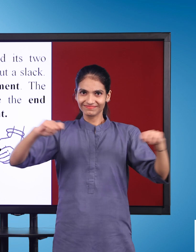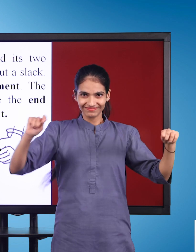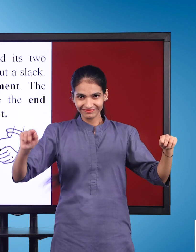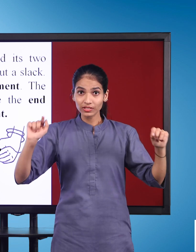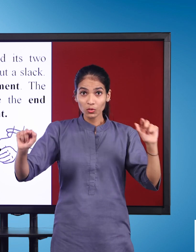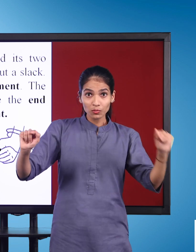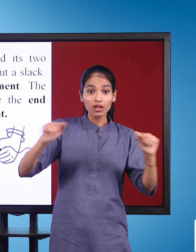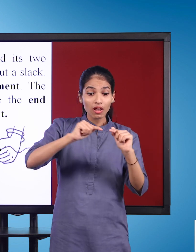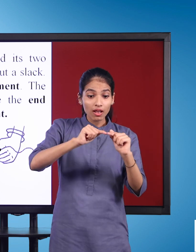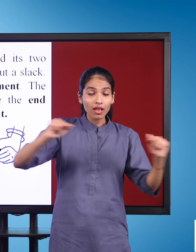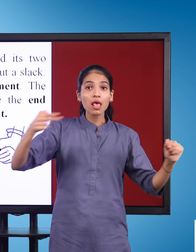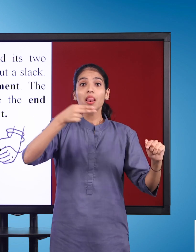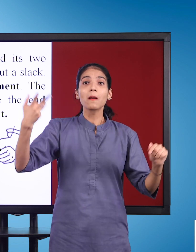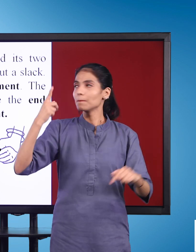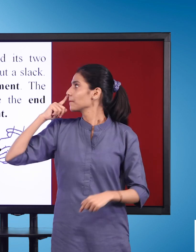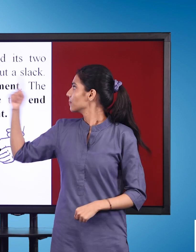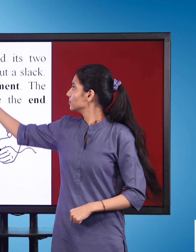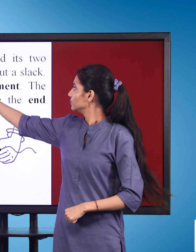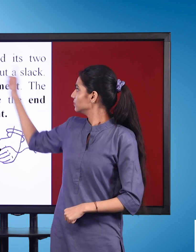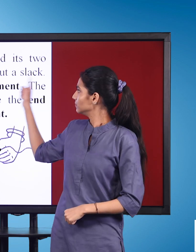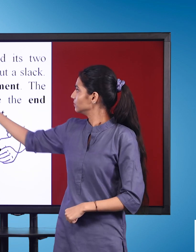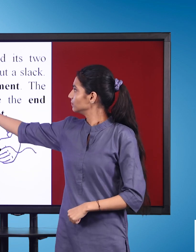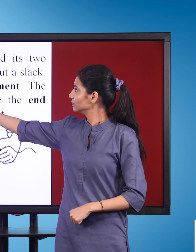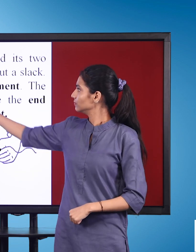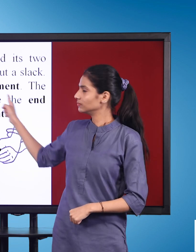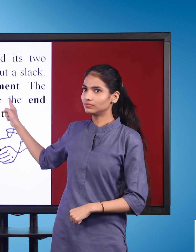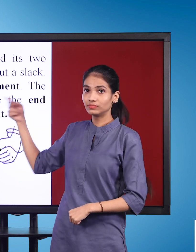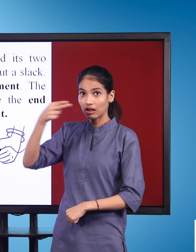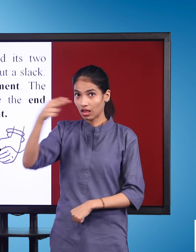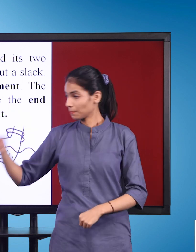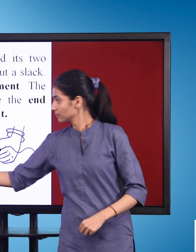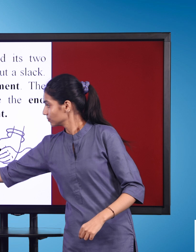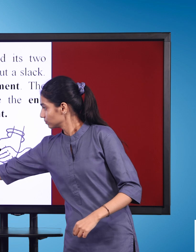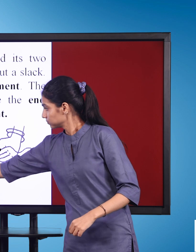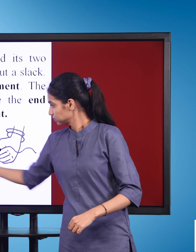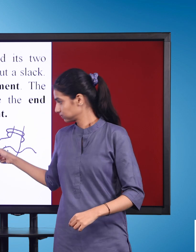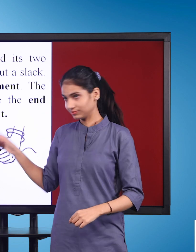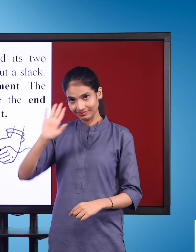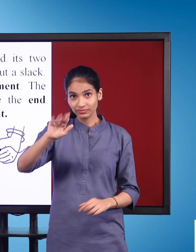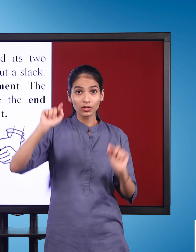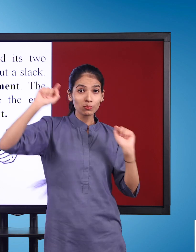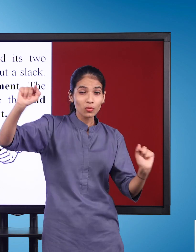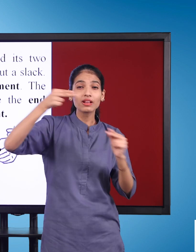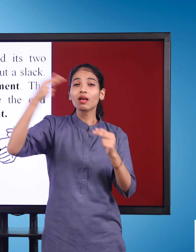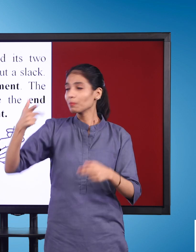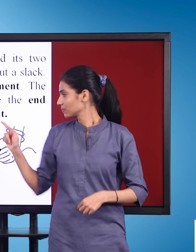It represents a line segment. The ends held by hands are the endpoints of the line